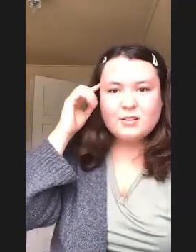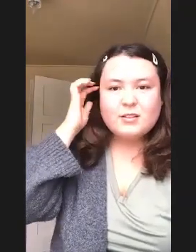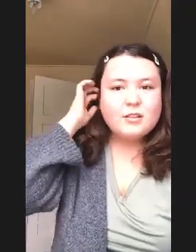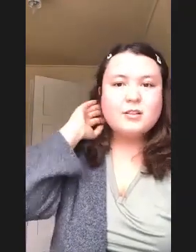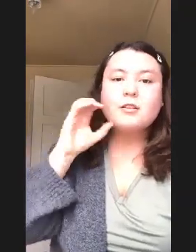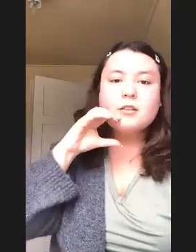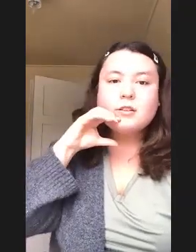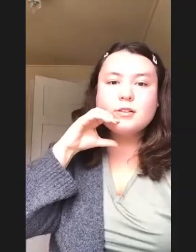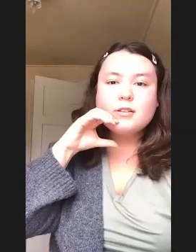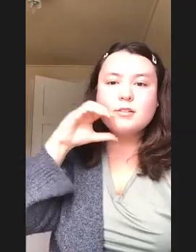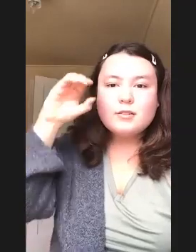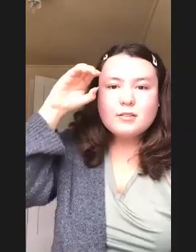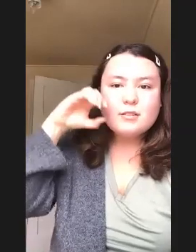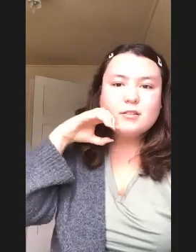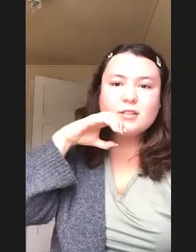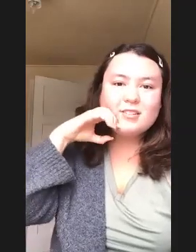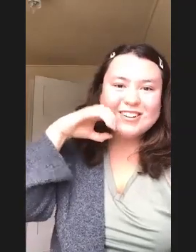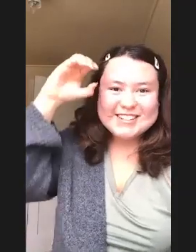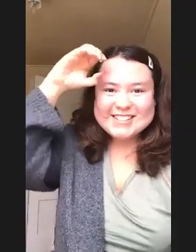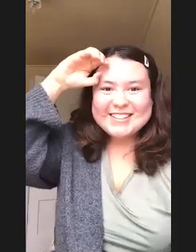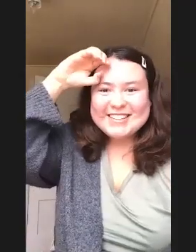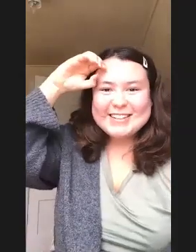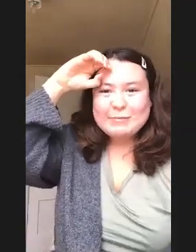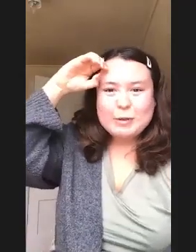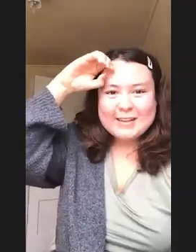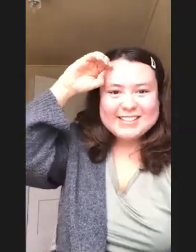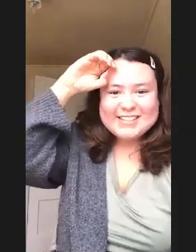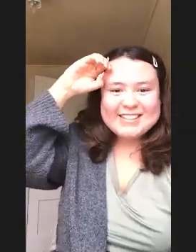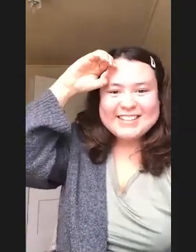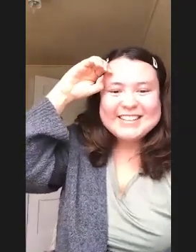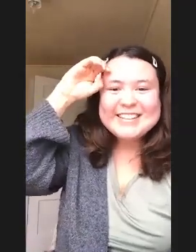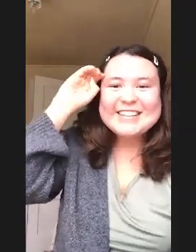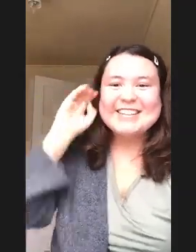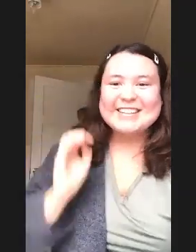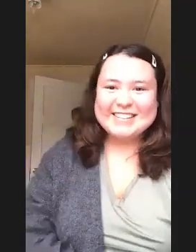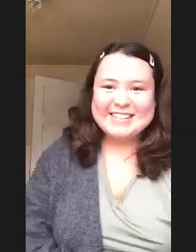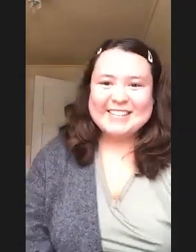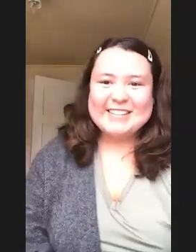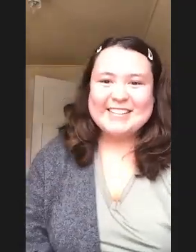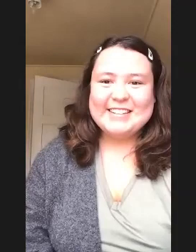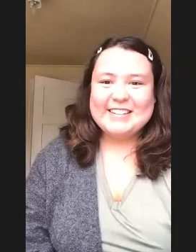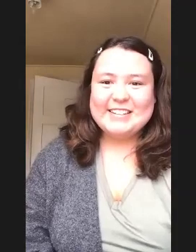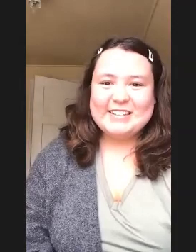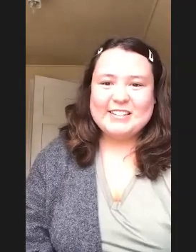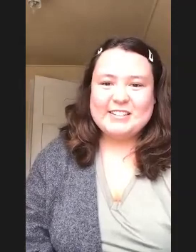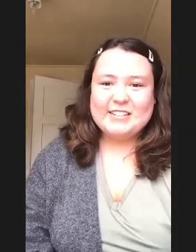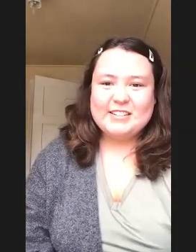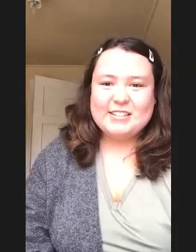cousin, girl cousin, girl cousin, boy cousin. clear. Okay.